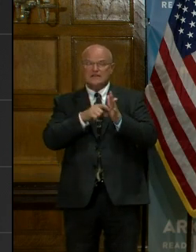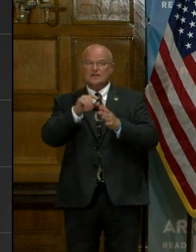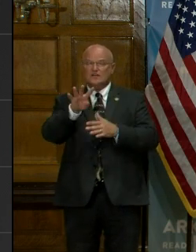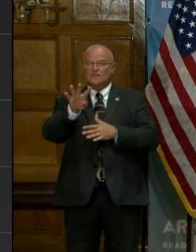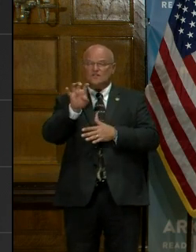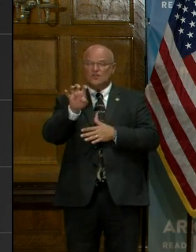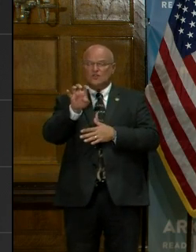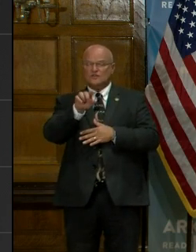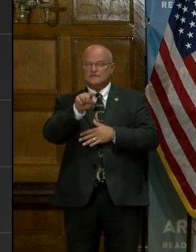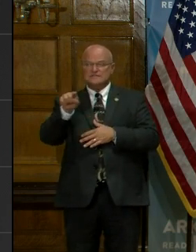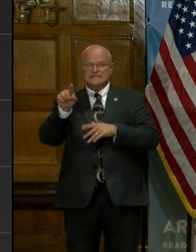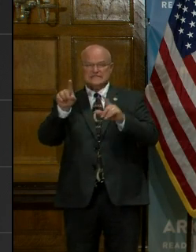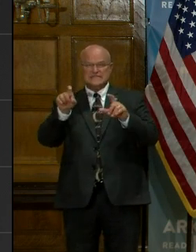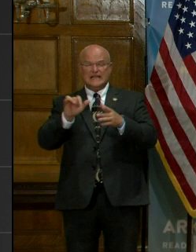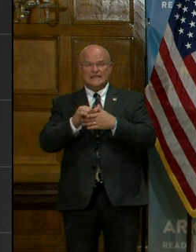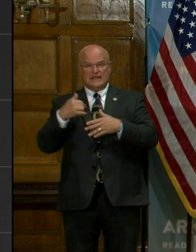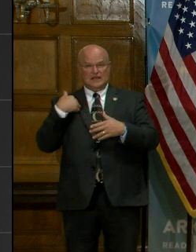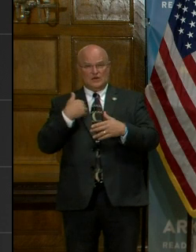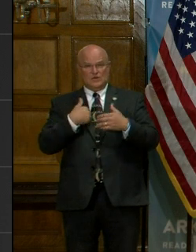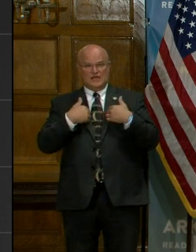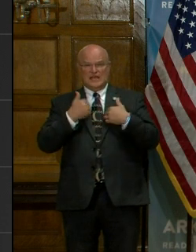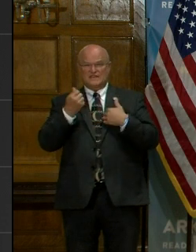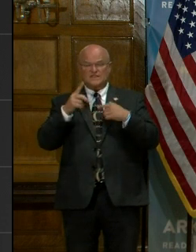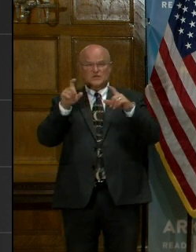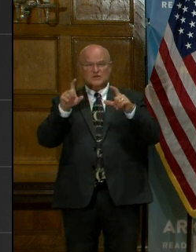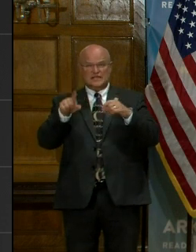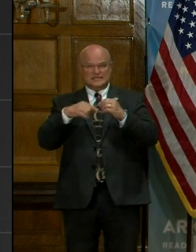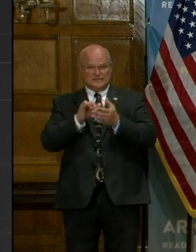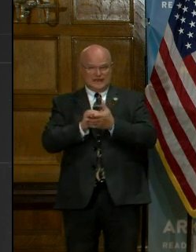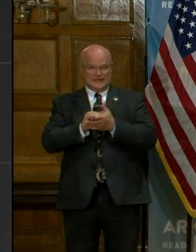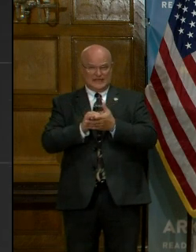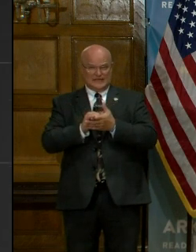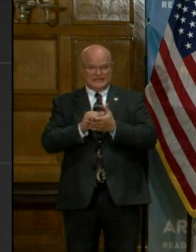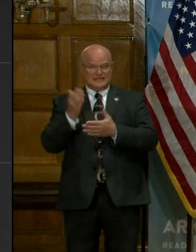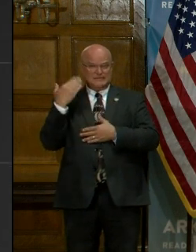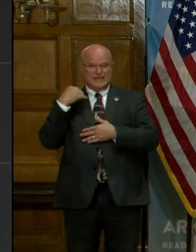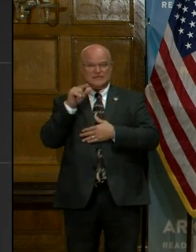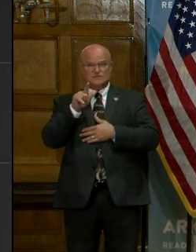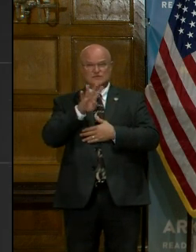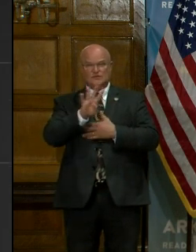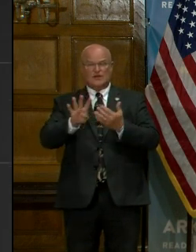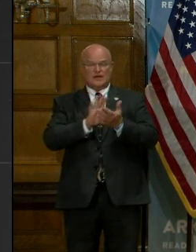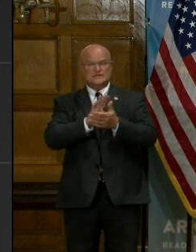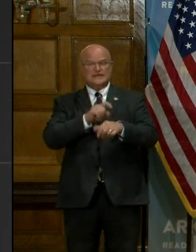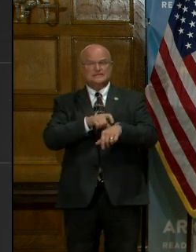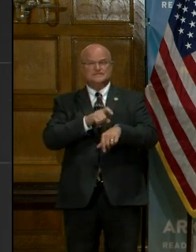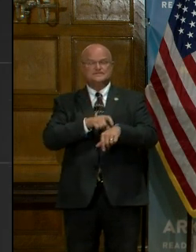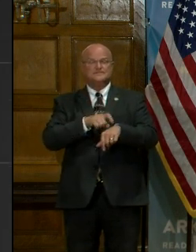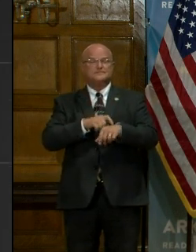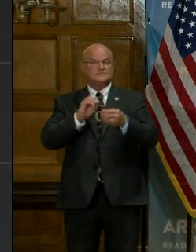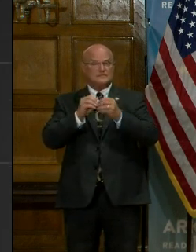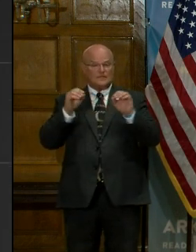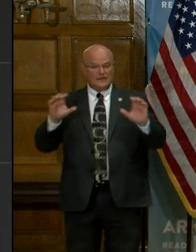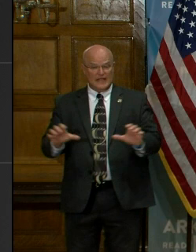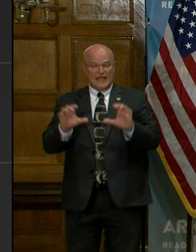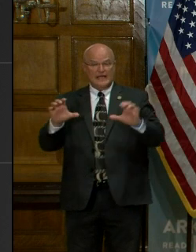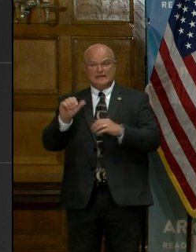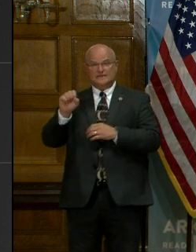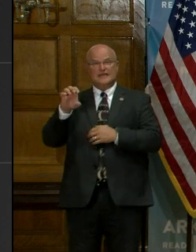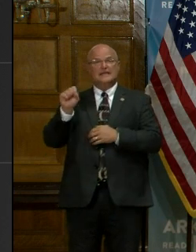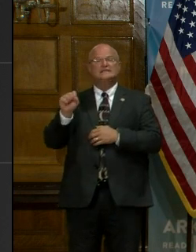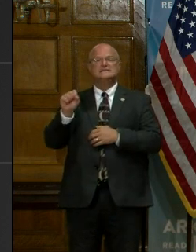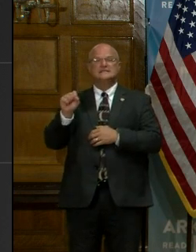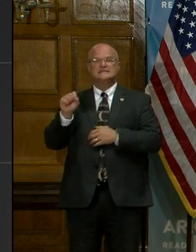and some tests that we had fewer tests over that last 24-hour period. The number of active